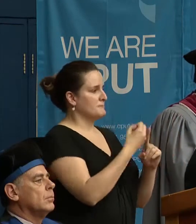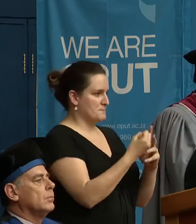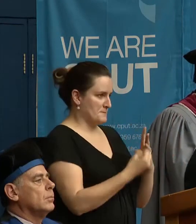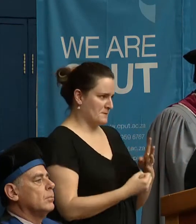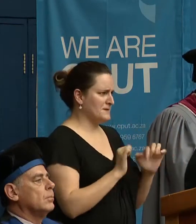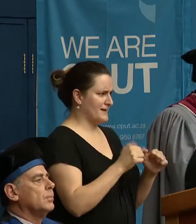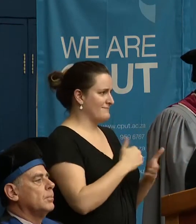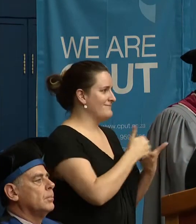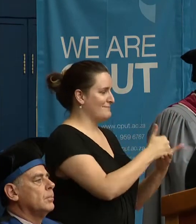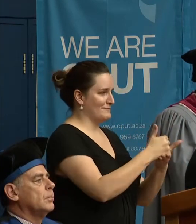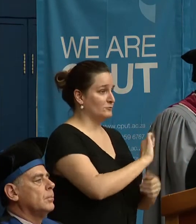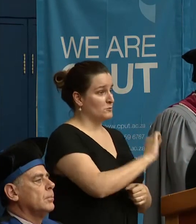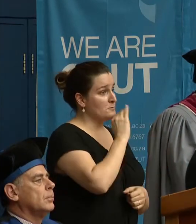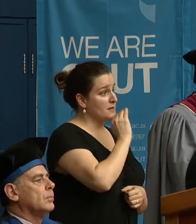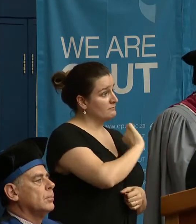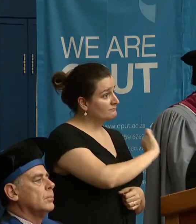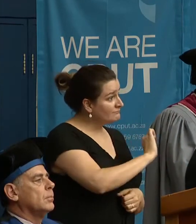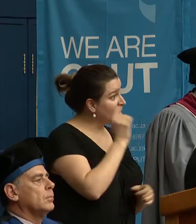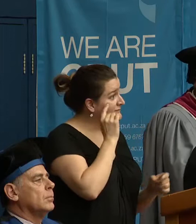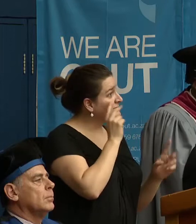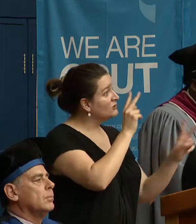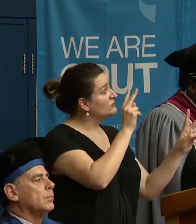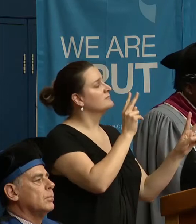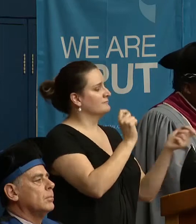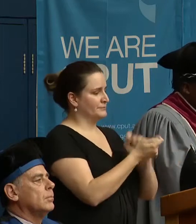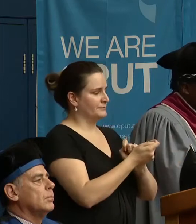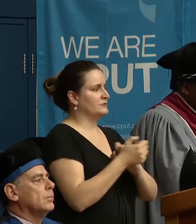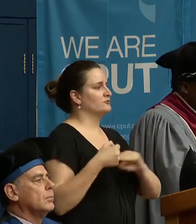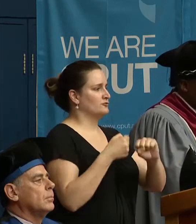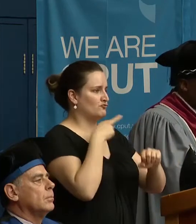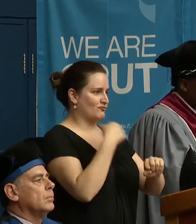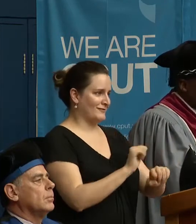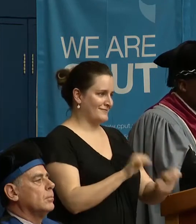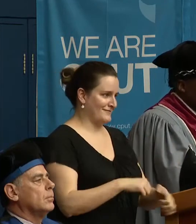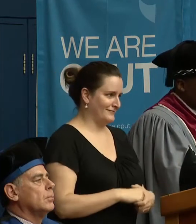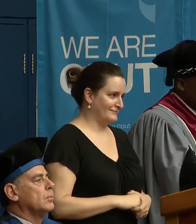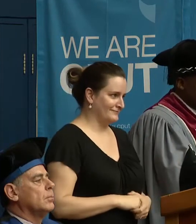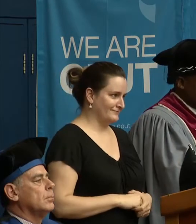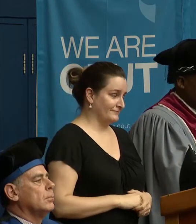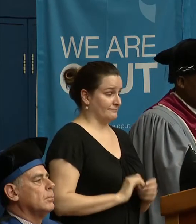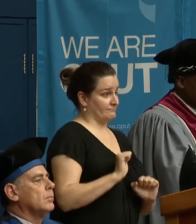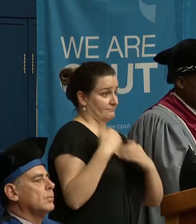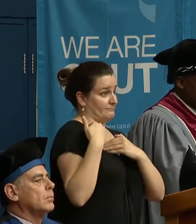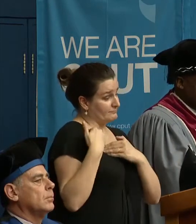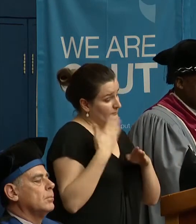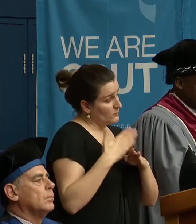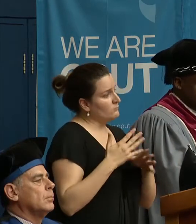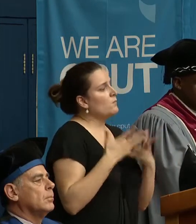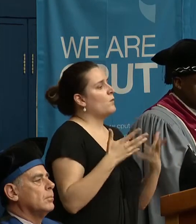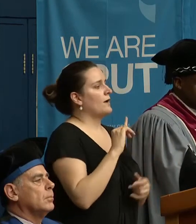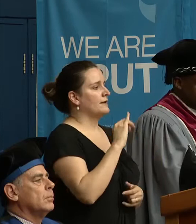vision into strategic reality. His work experience, mainly related to